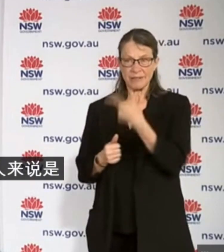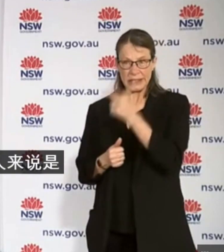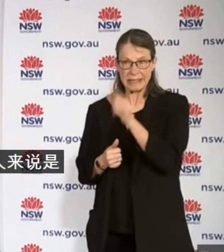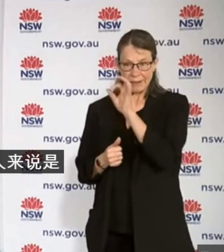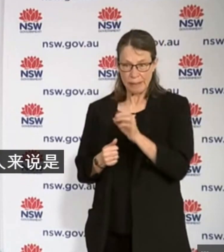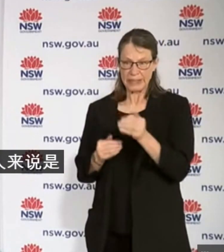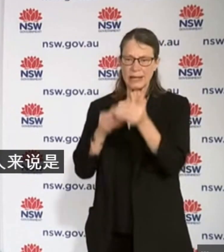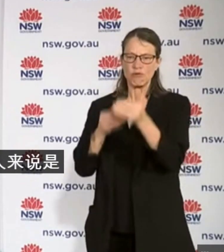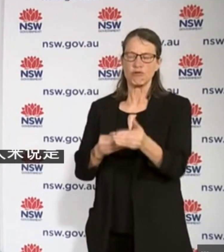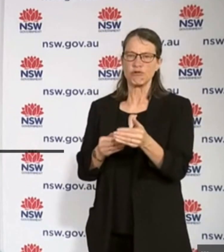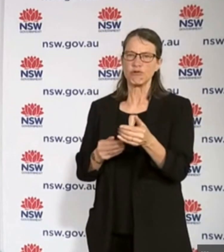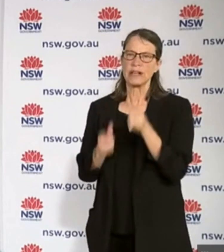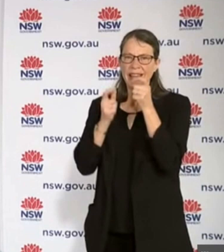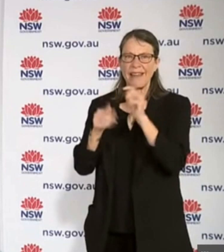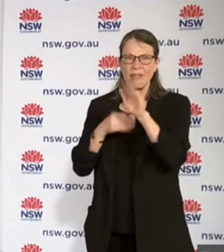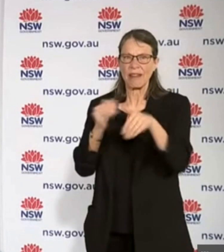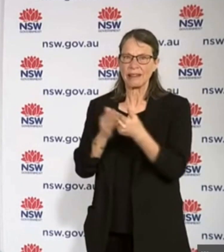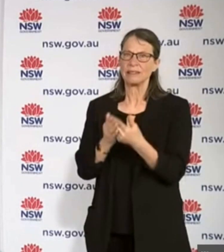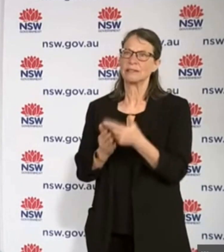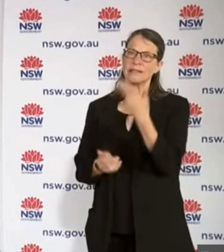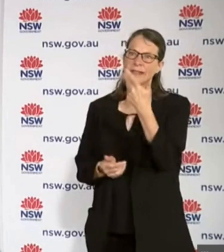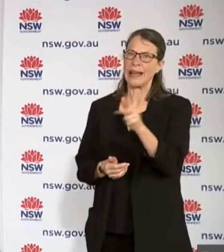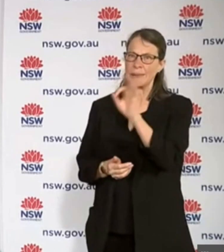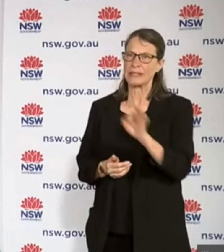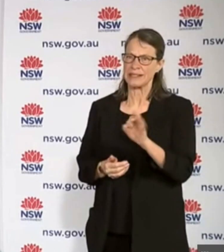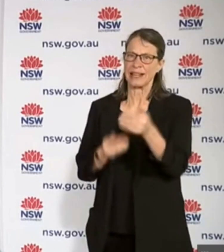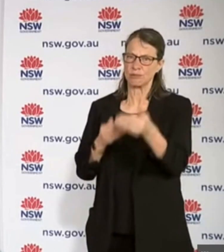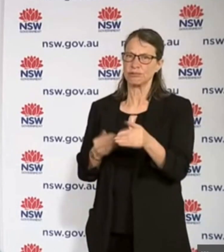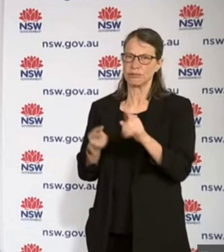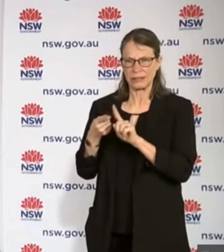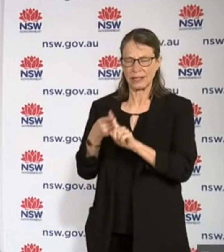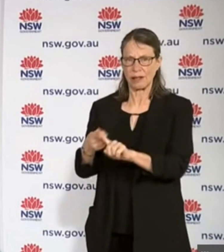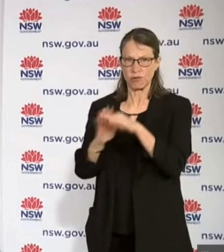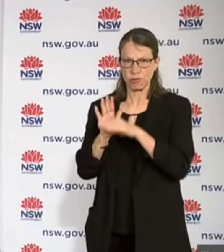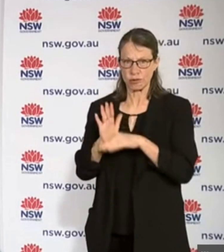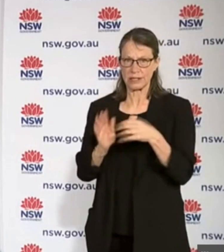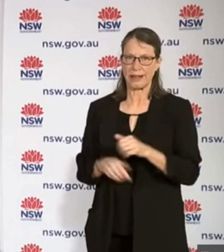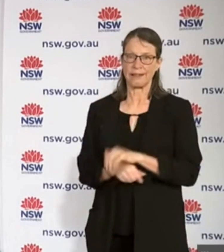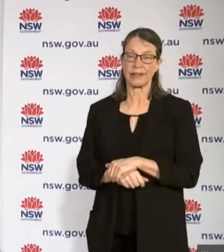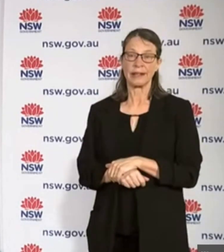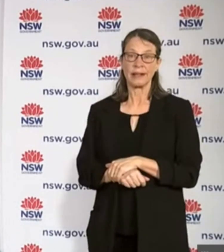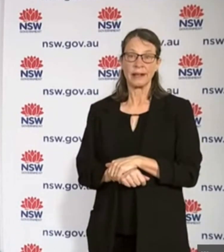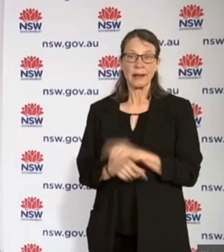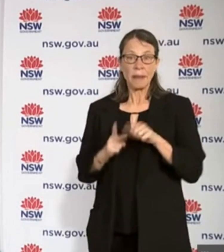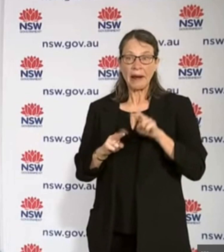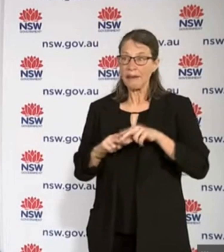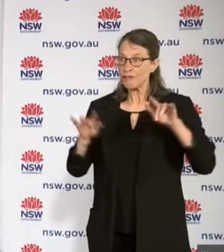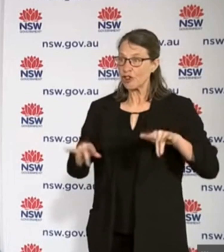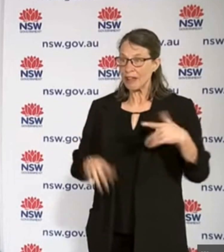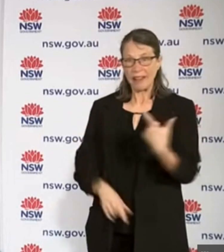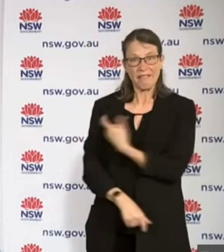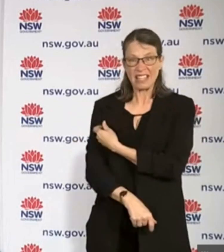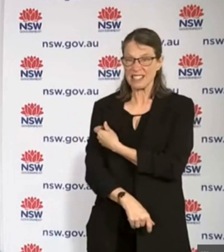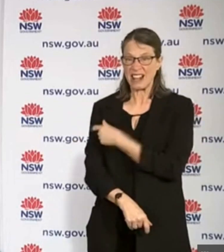an extremely disappointing day for the unvaccinated. They're going to have to wait longer than they assumed. But that is the safe way for us to have that 3-stage